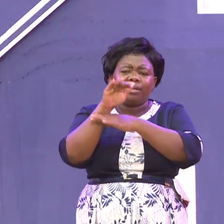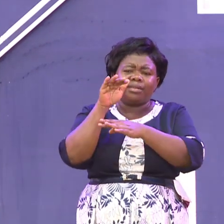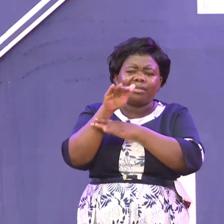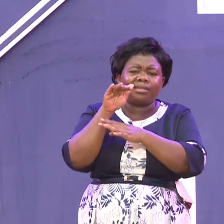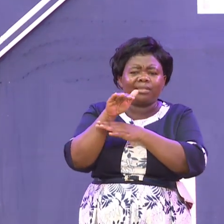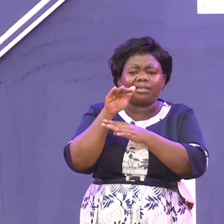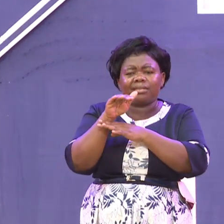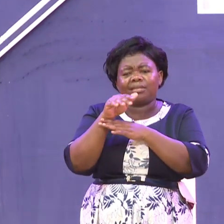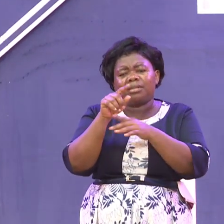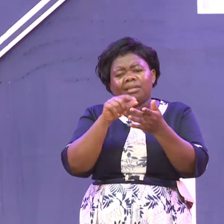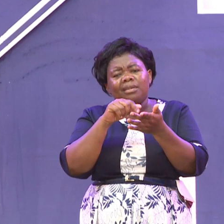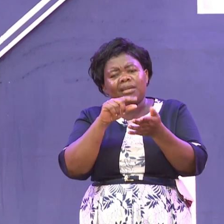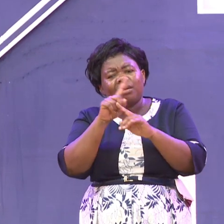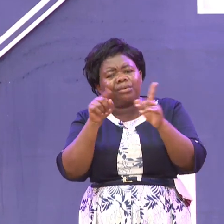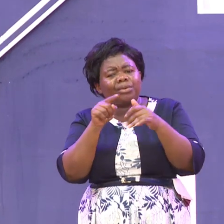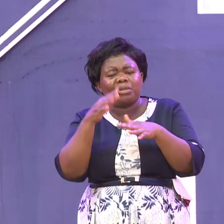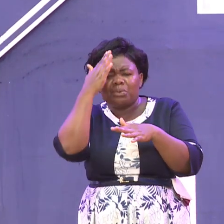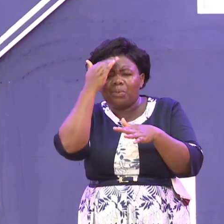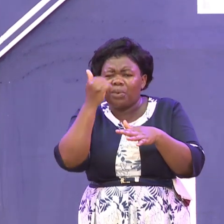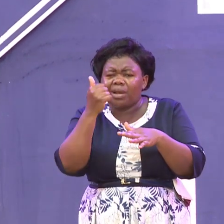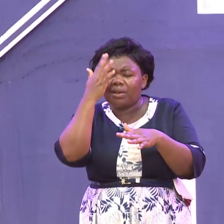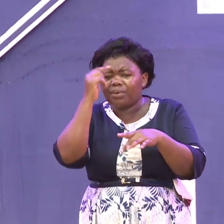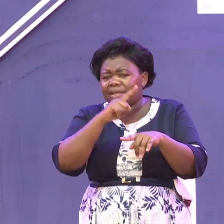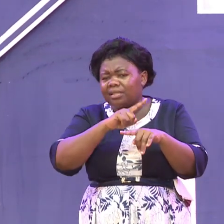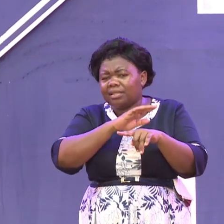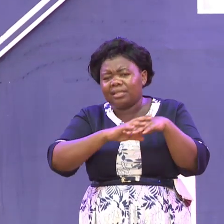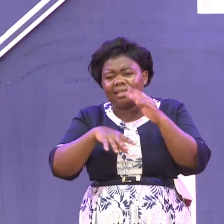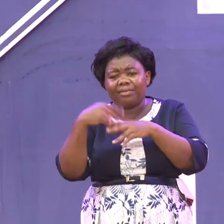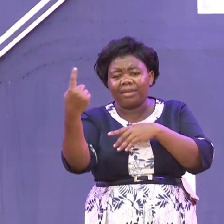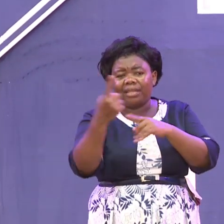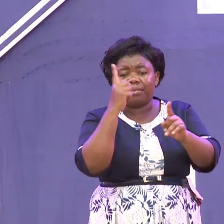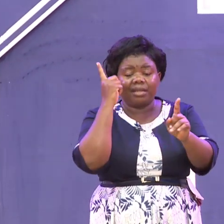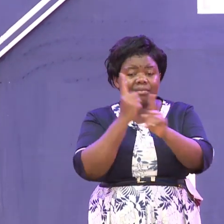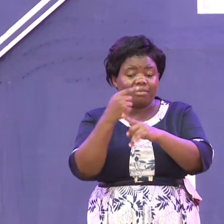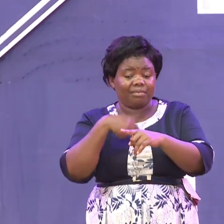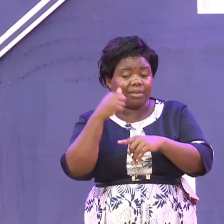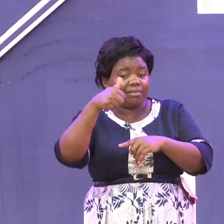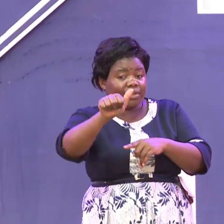what will I feel? I will ask myself,